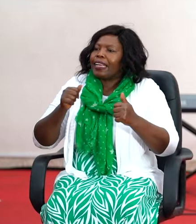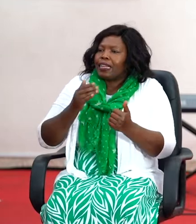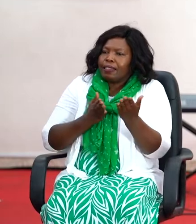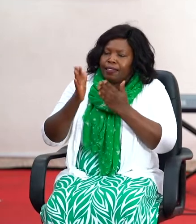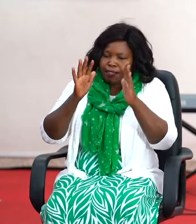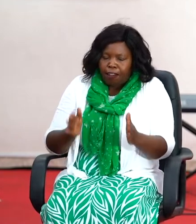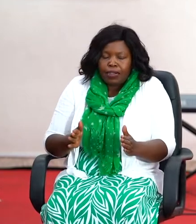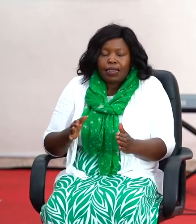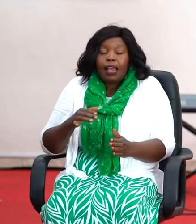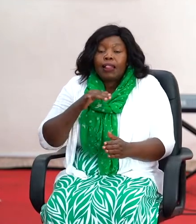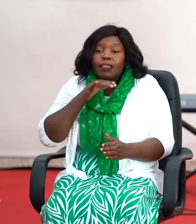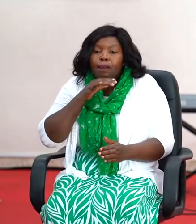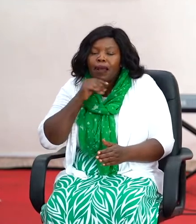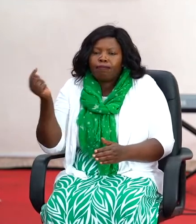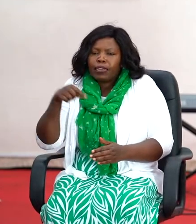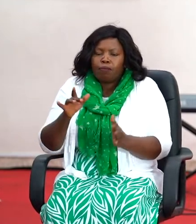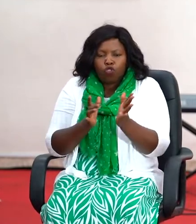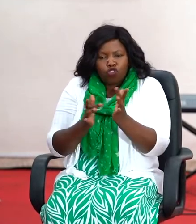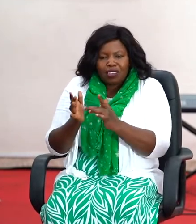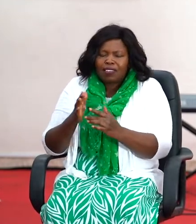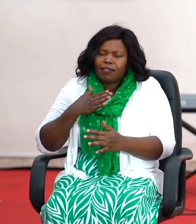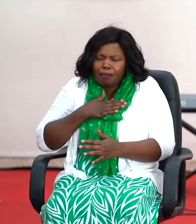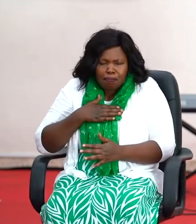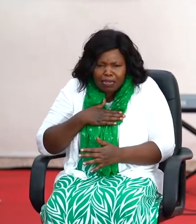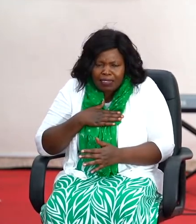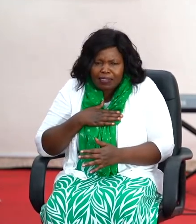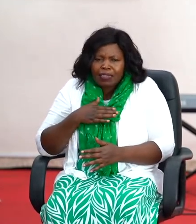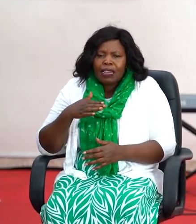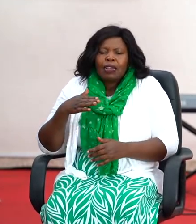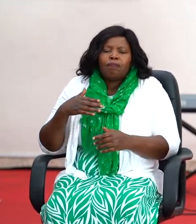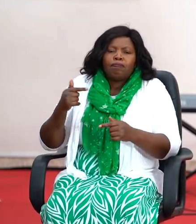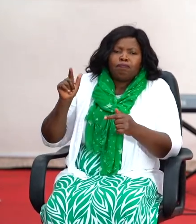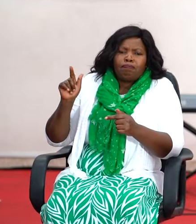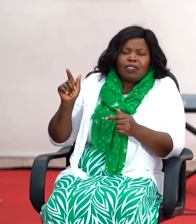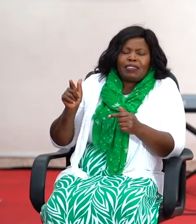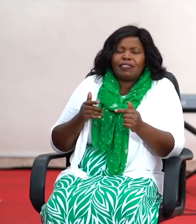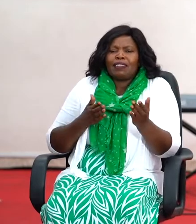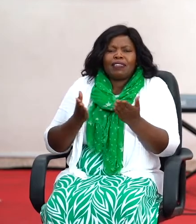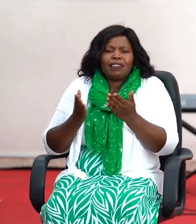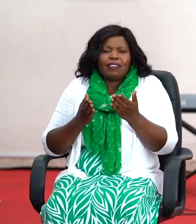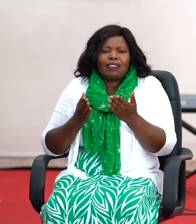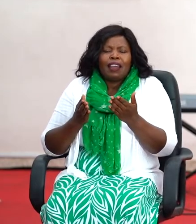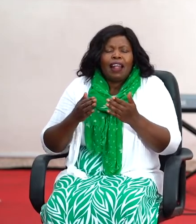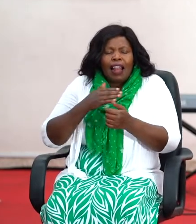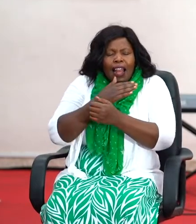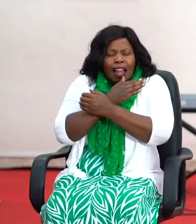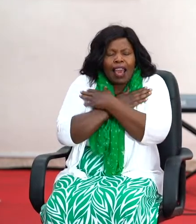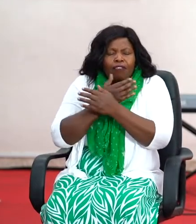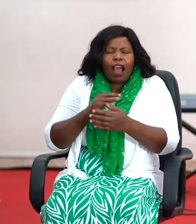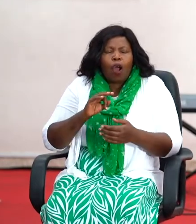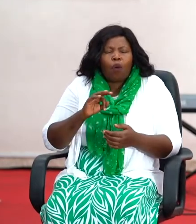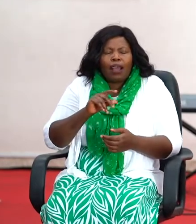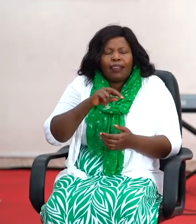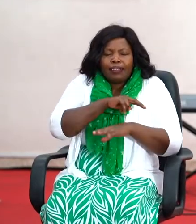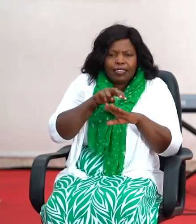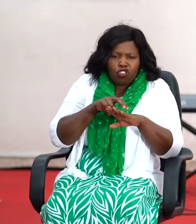came to Jesus, they pleaded earnestly with him. The man deserves to have you do this because he loves our nation and has built a